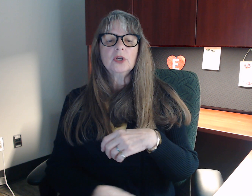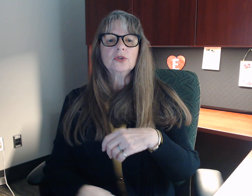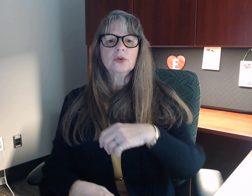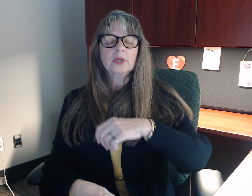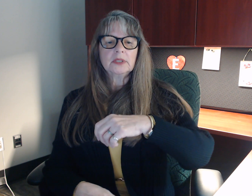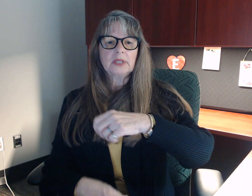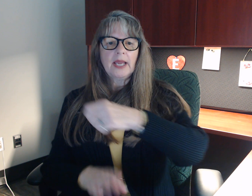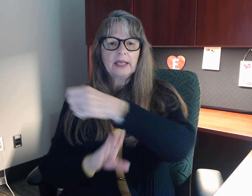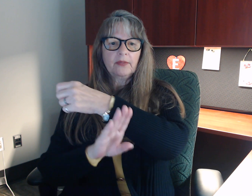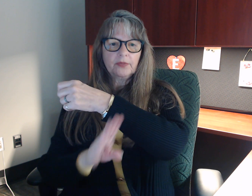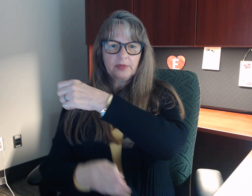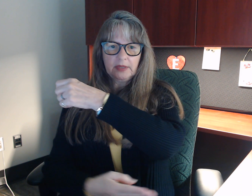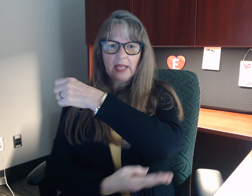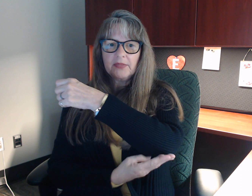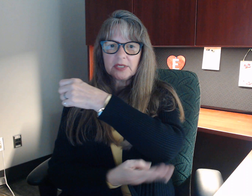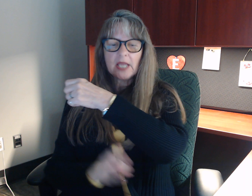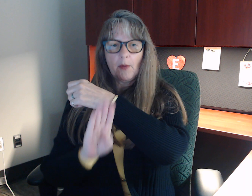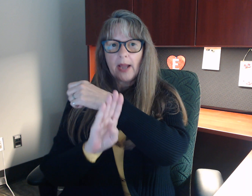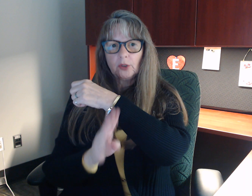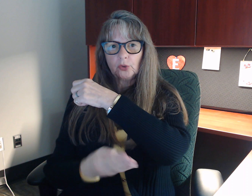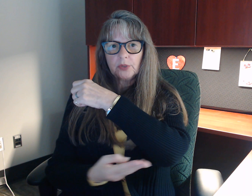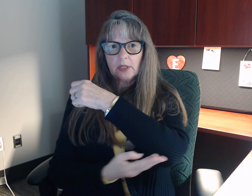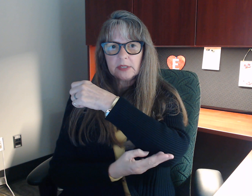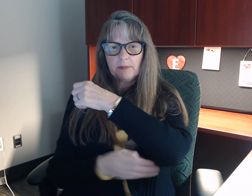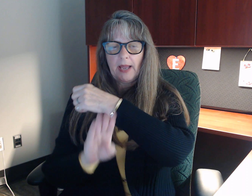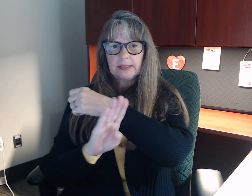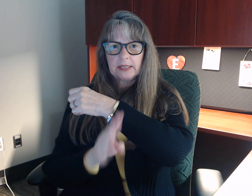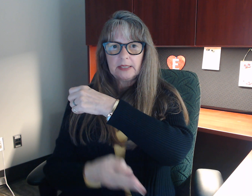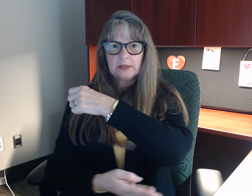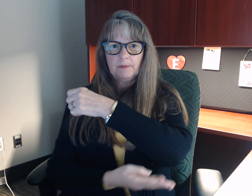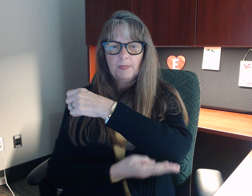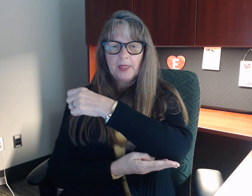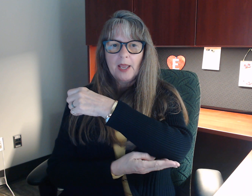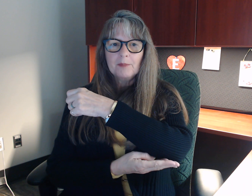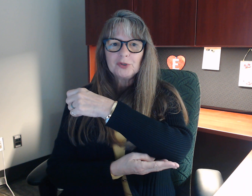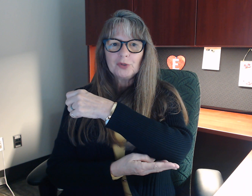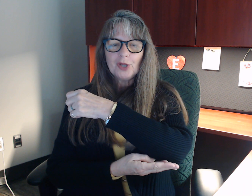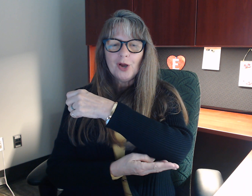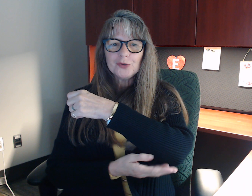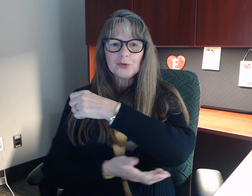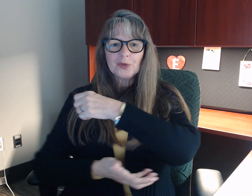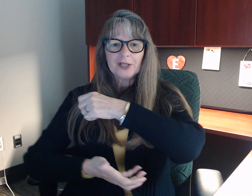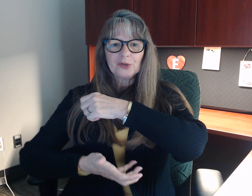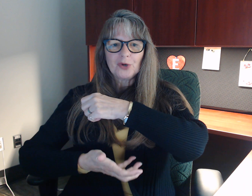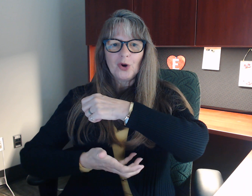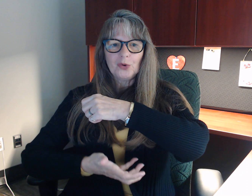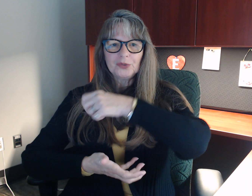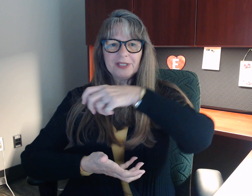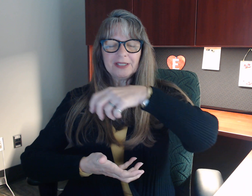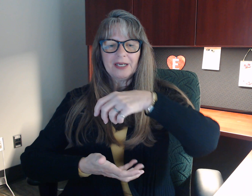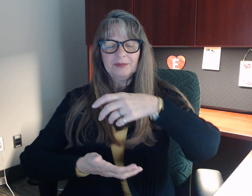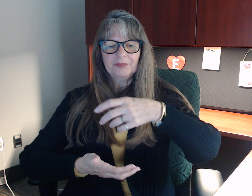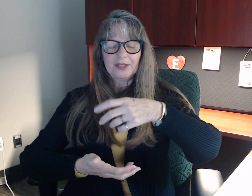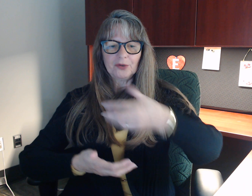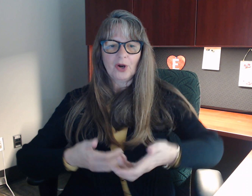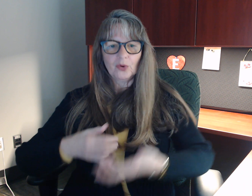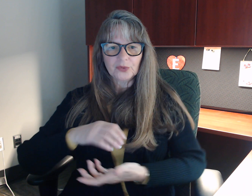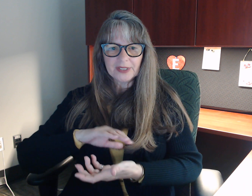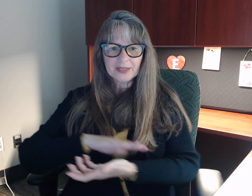do it like, and this is how I learned it, is a basket. But you could also do it like you're holding it, which